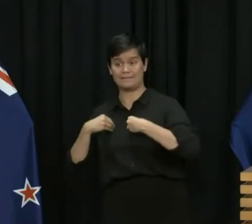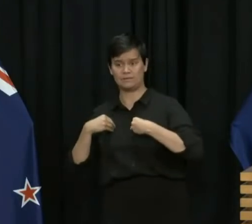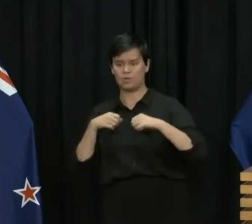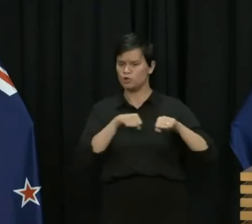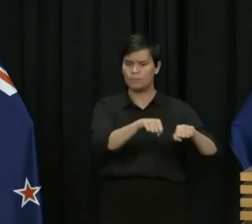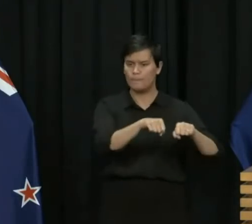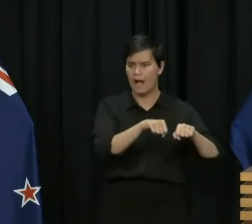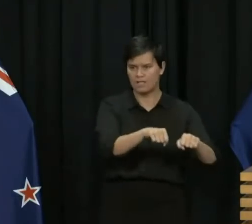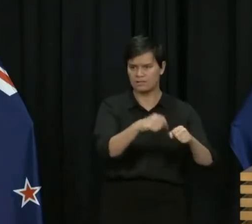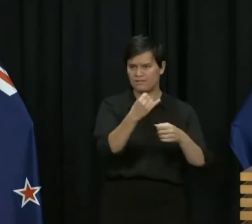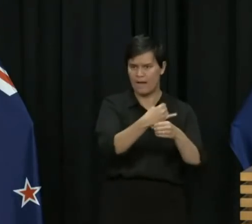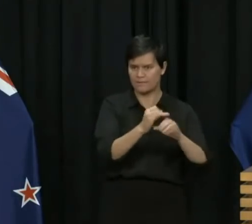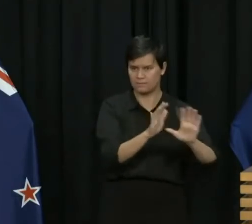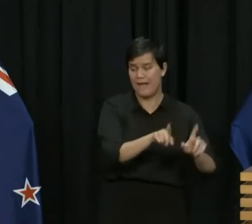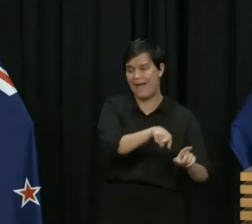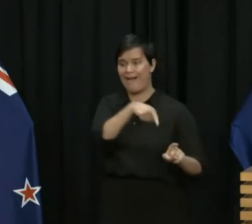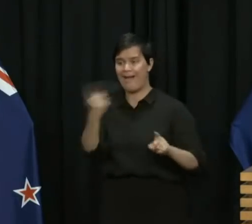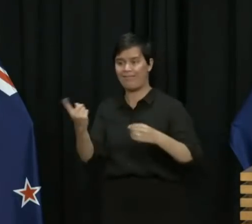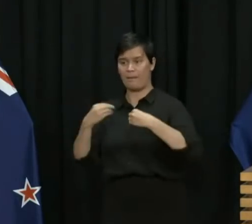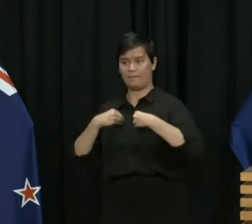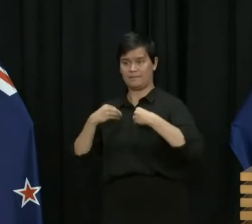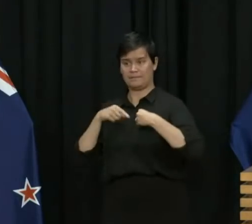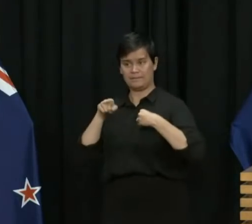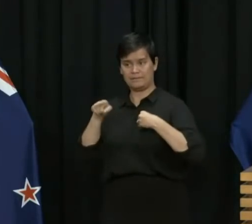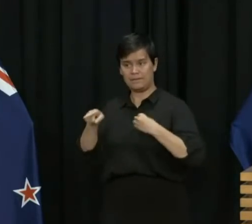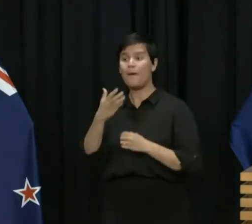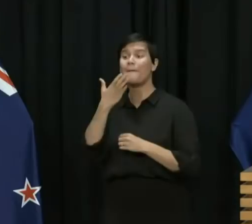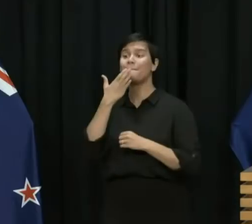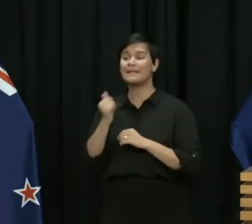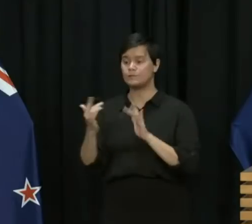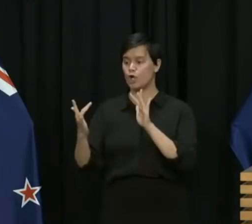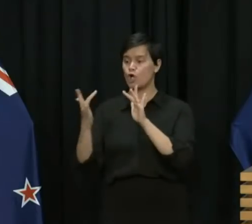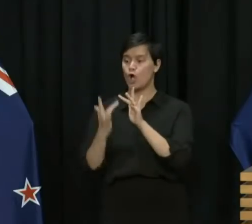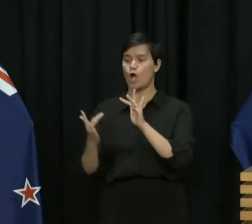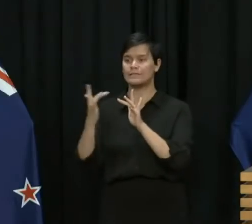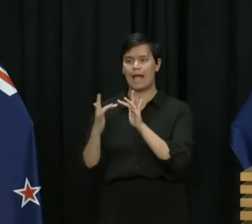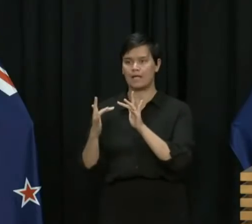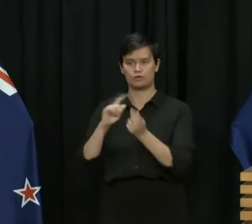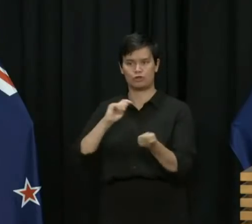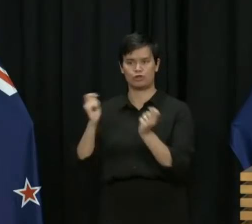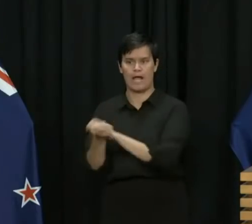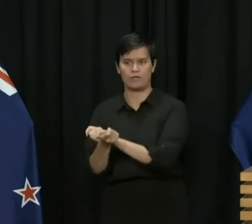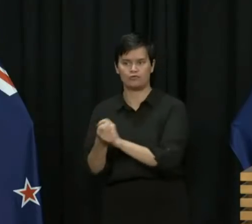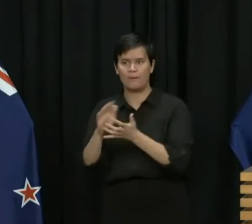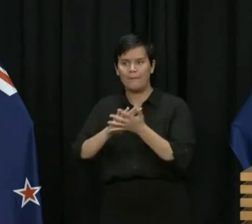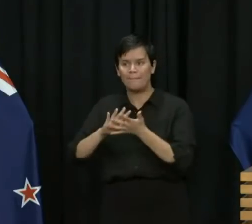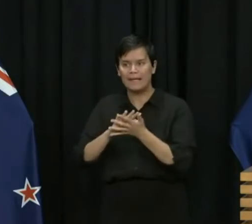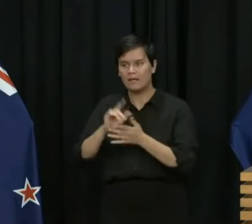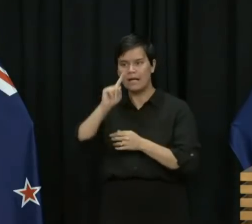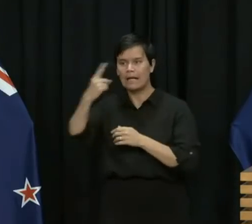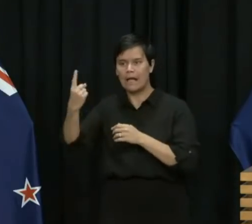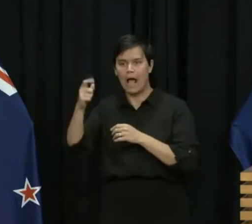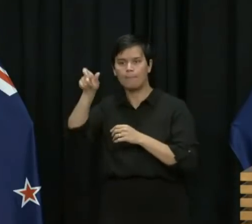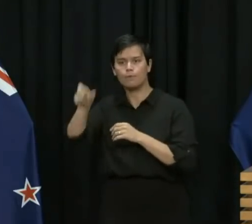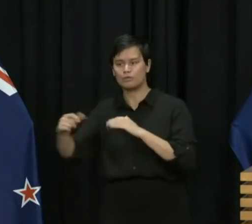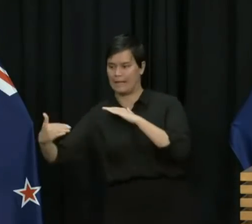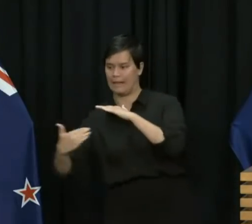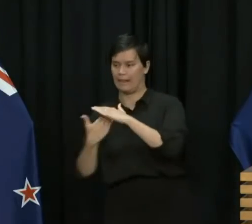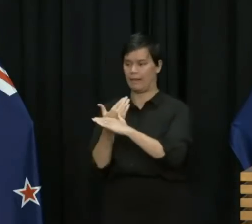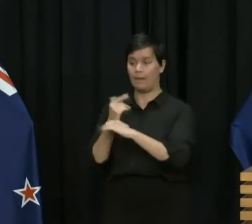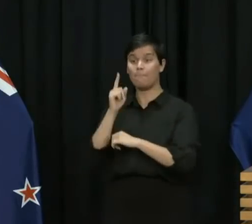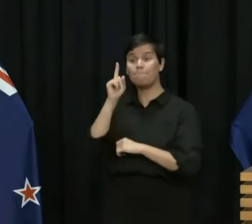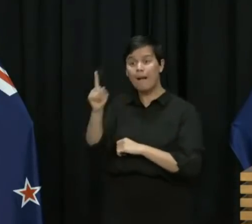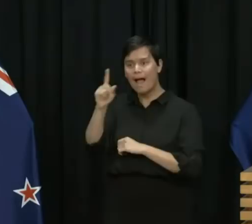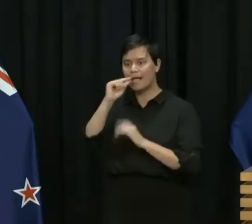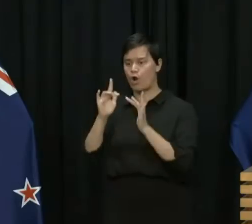usually interact face-to-face with customers to move to those non-contact methods, you remember. That means click and collect or ordering